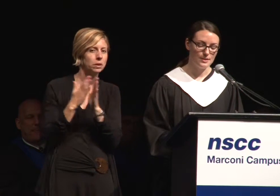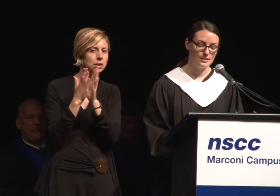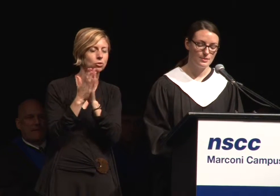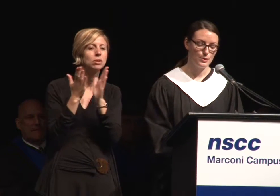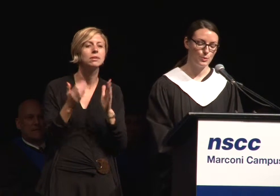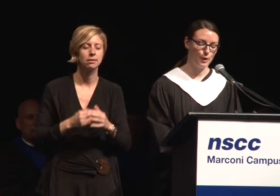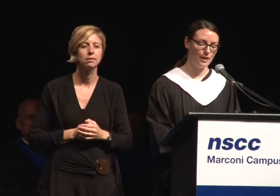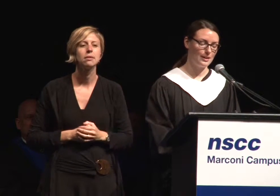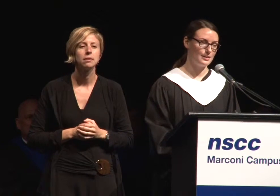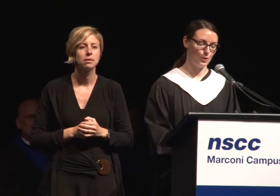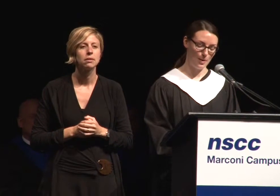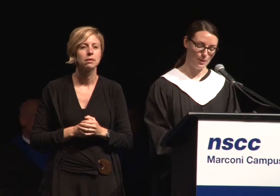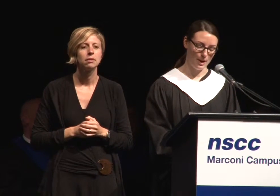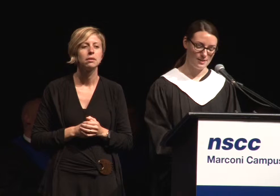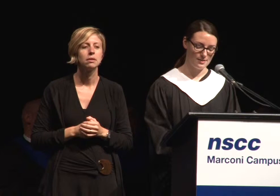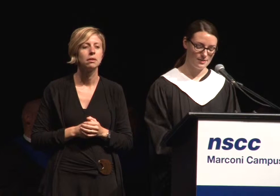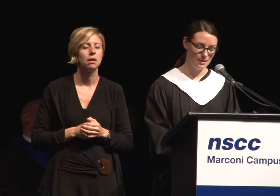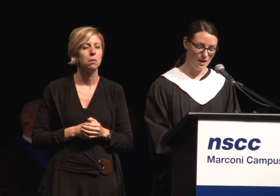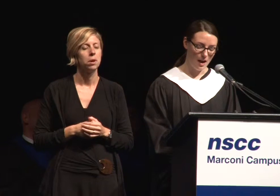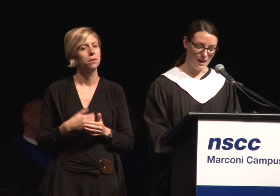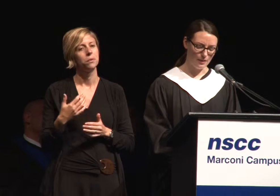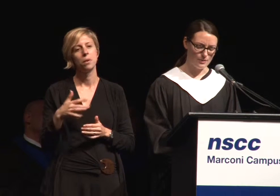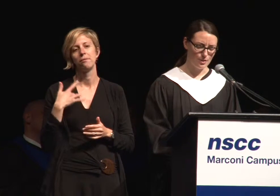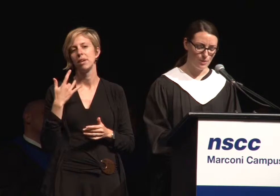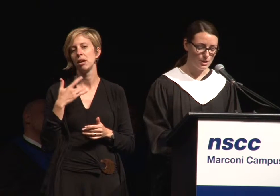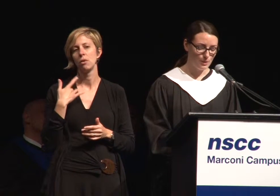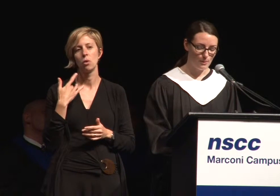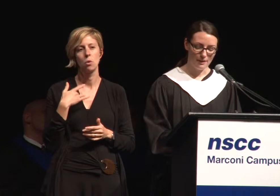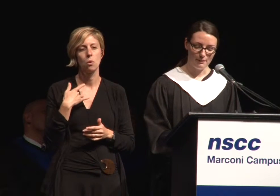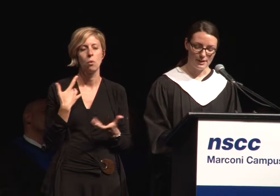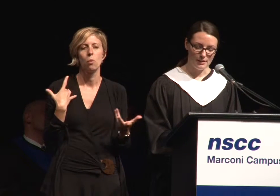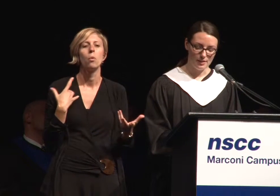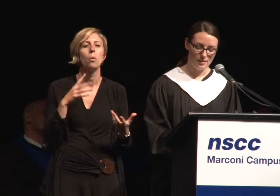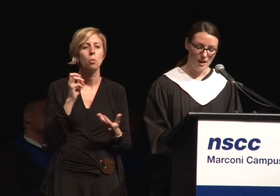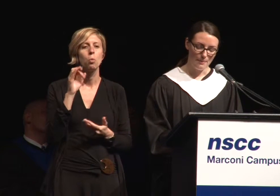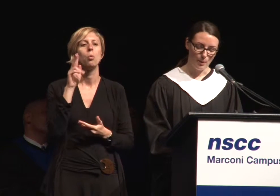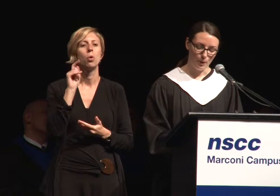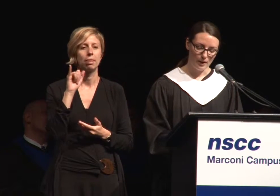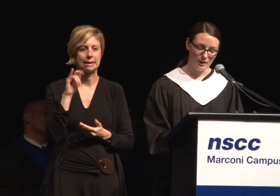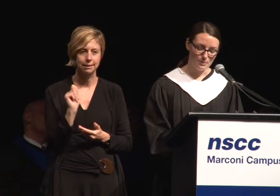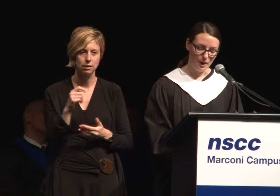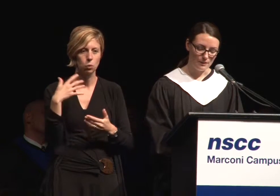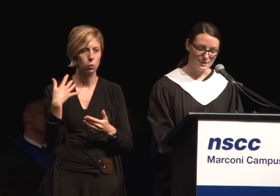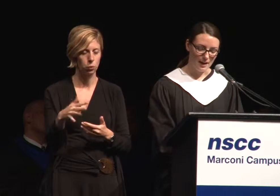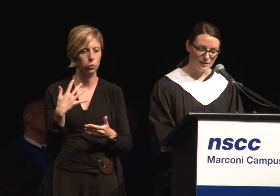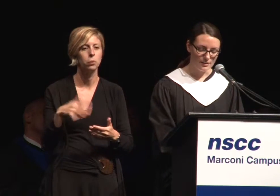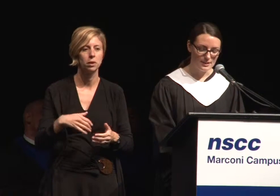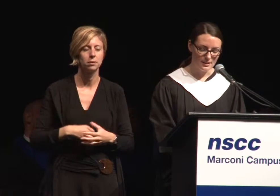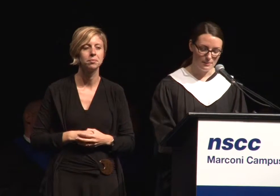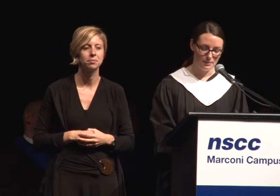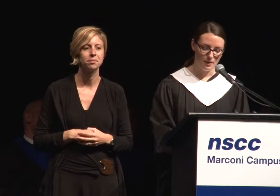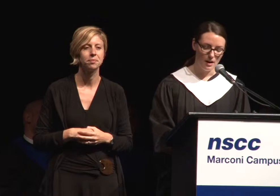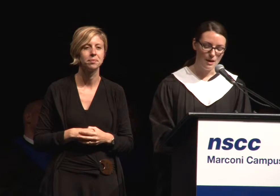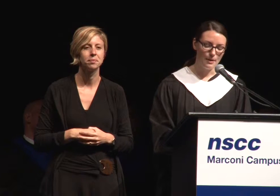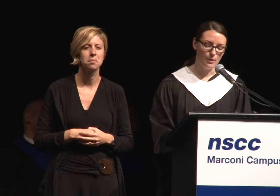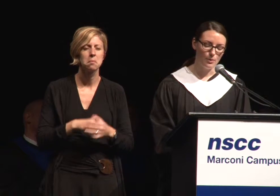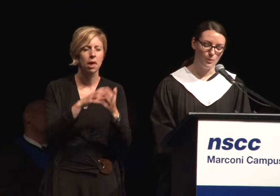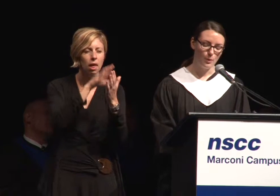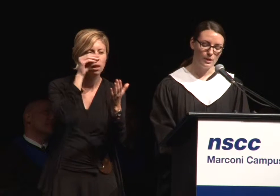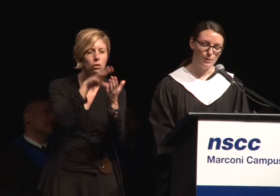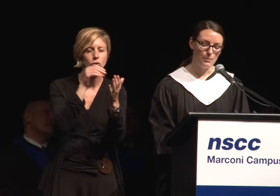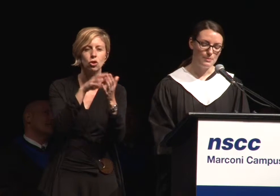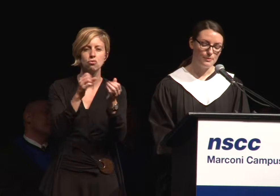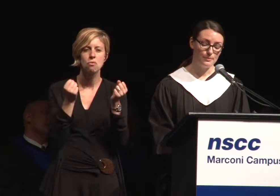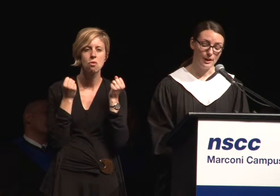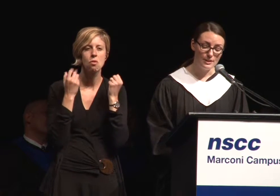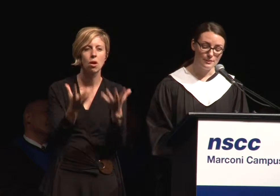these risks was worth it in so many ways. I learned so much about my field, about working as part of a technical team, about